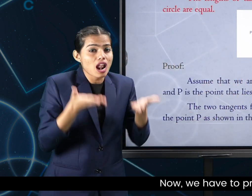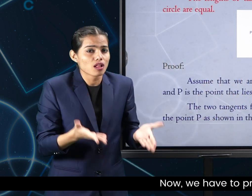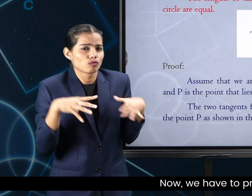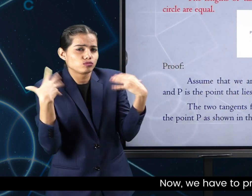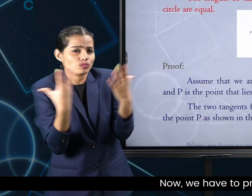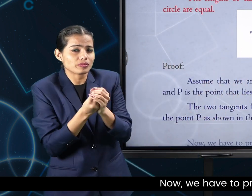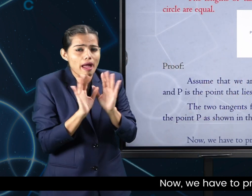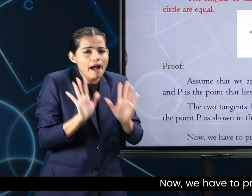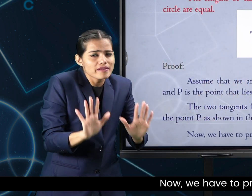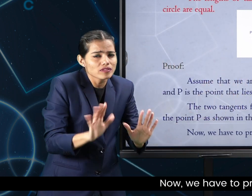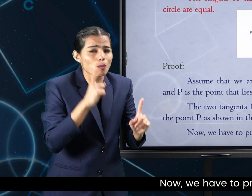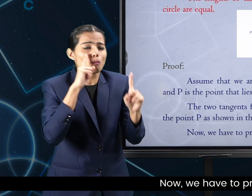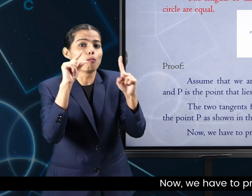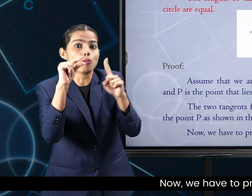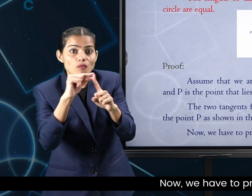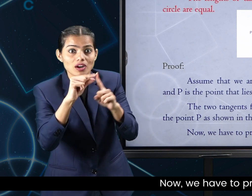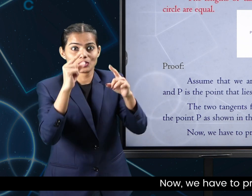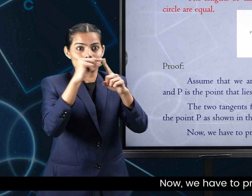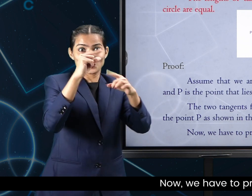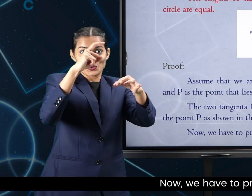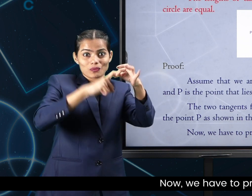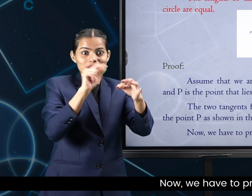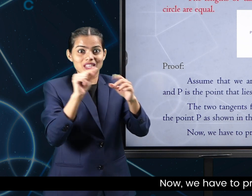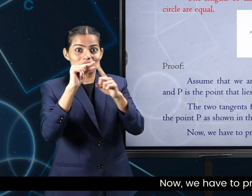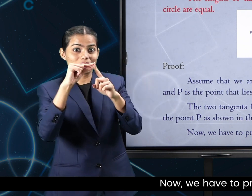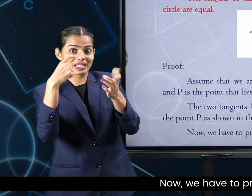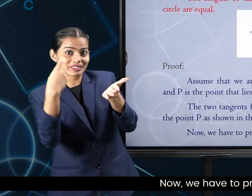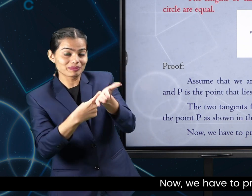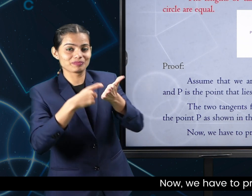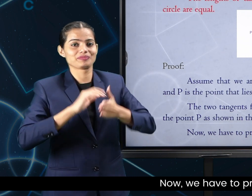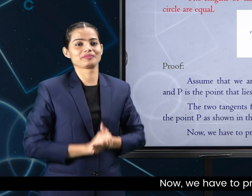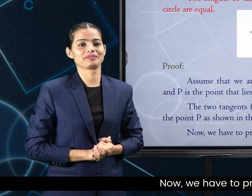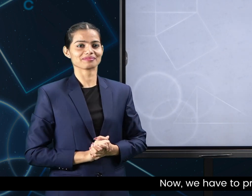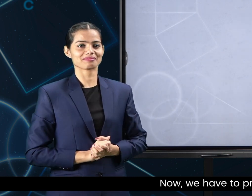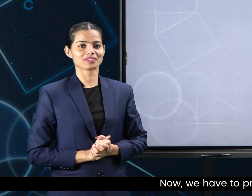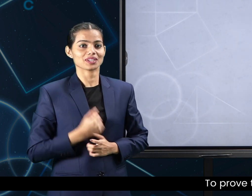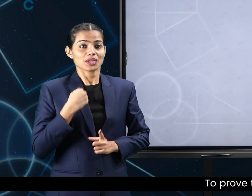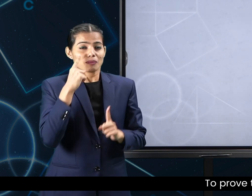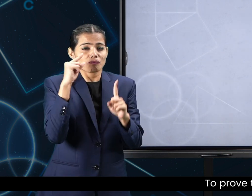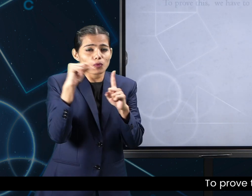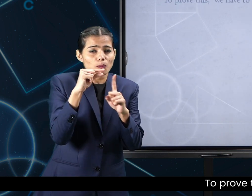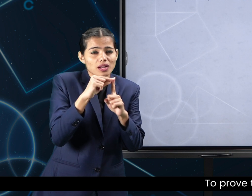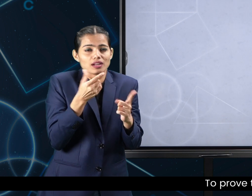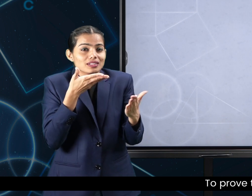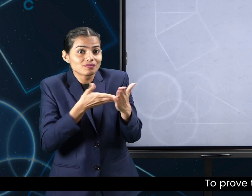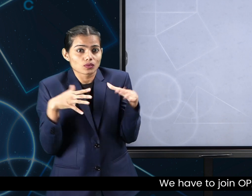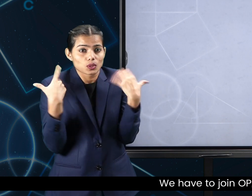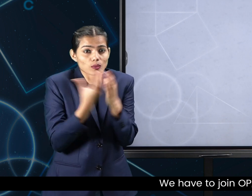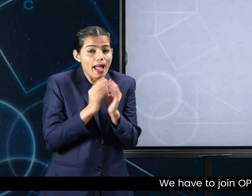Now, we have to prove PQ is equal to PR. To prove this, we have